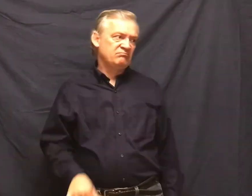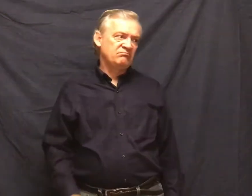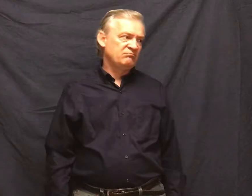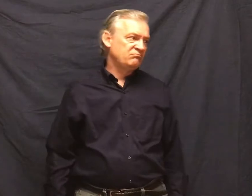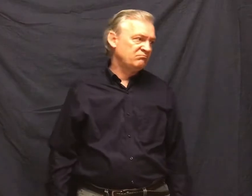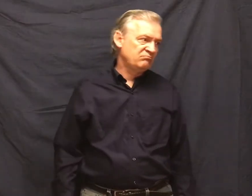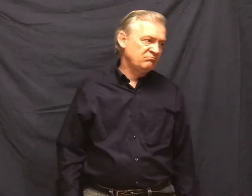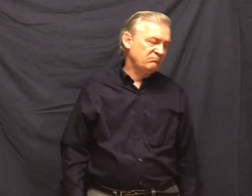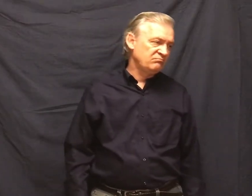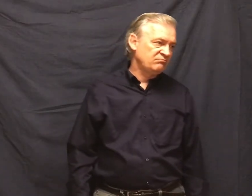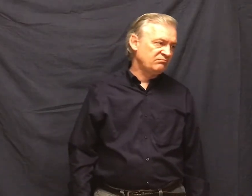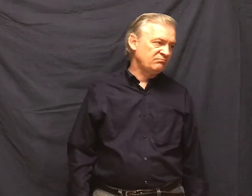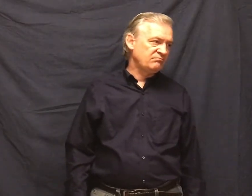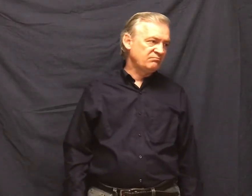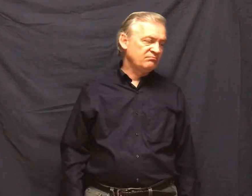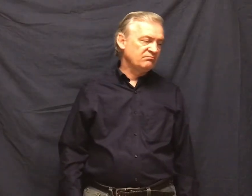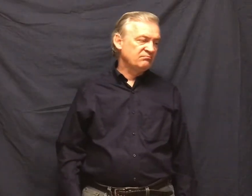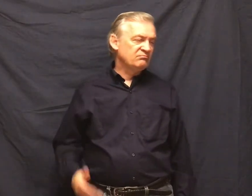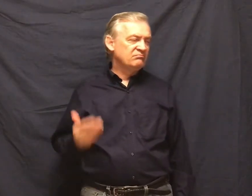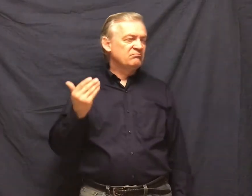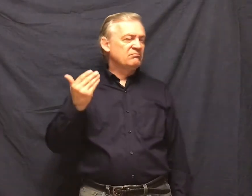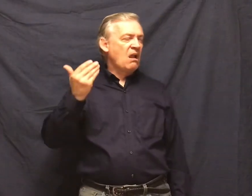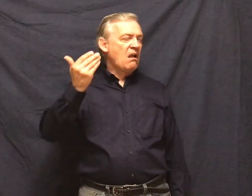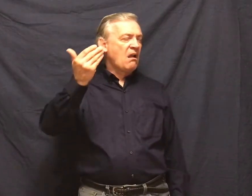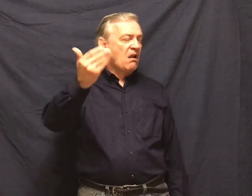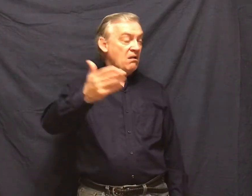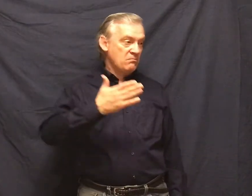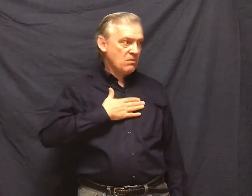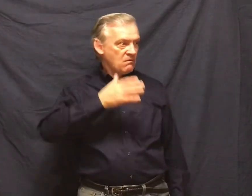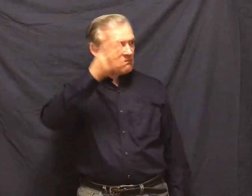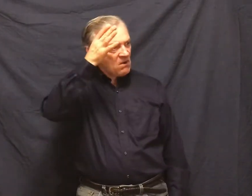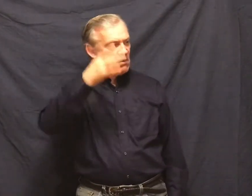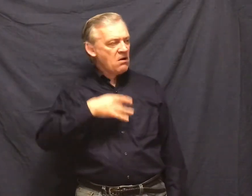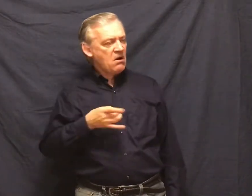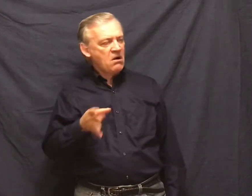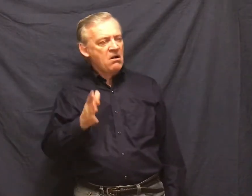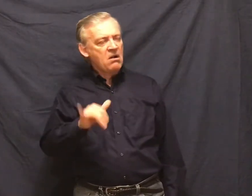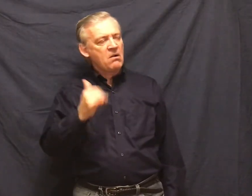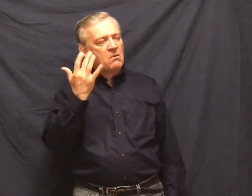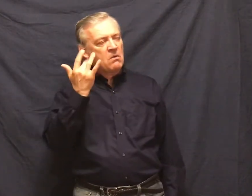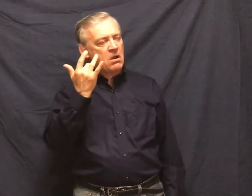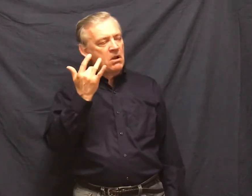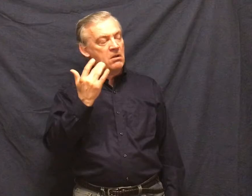I never knew till long later why he didn't like that, but I know now.